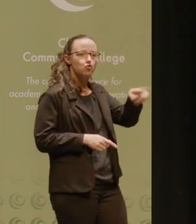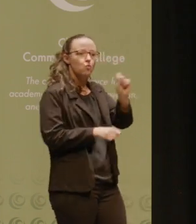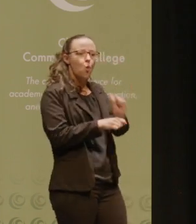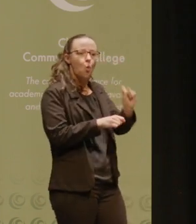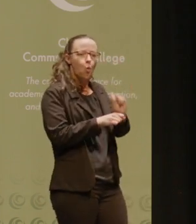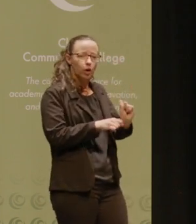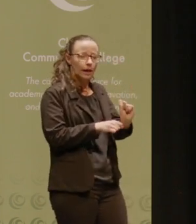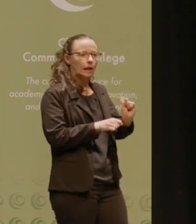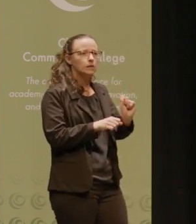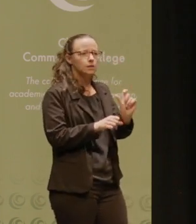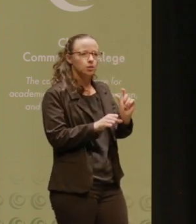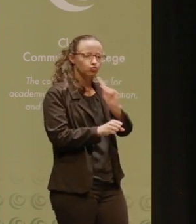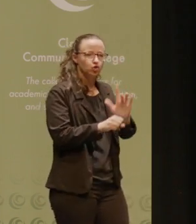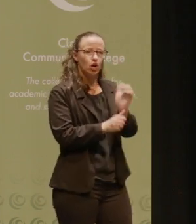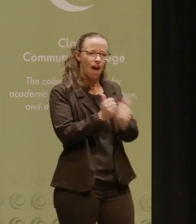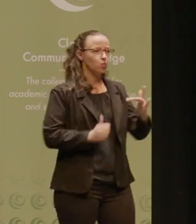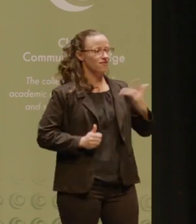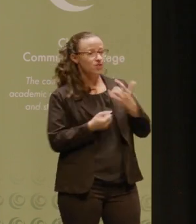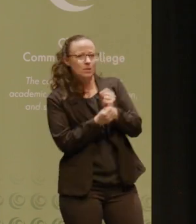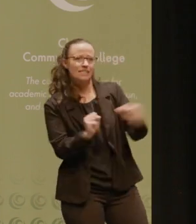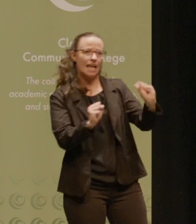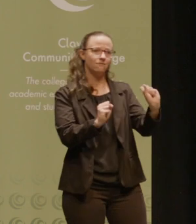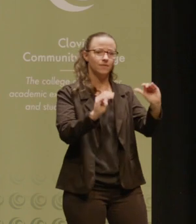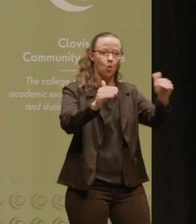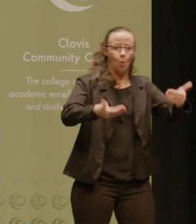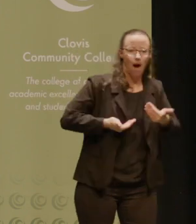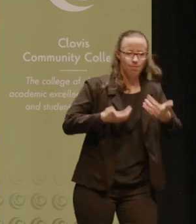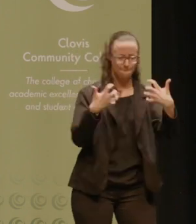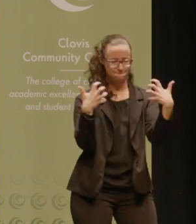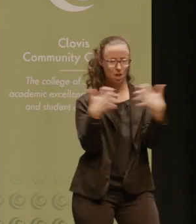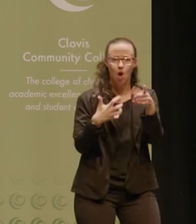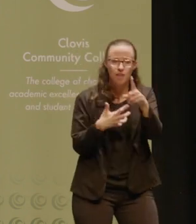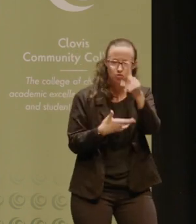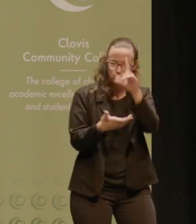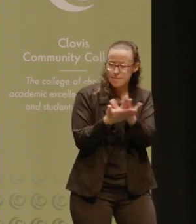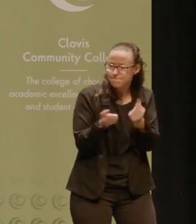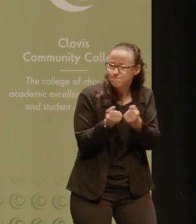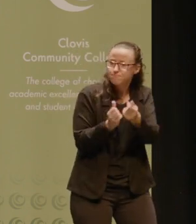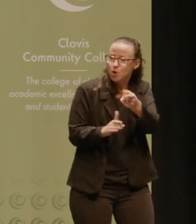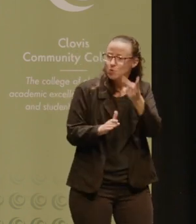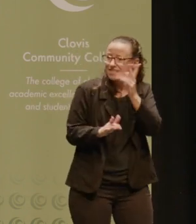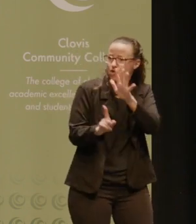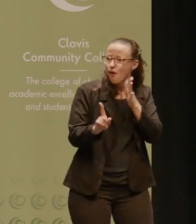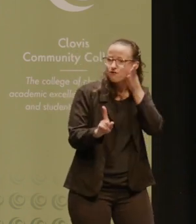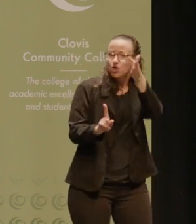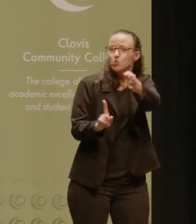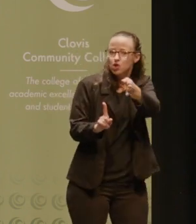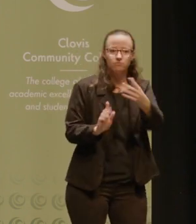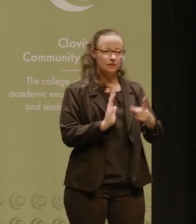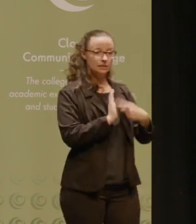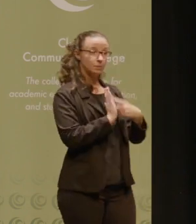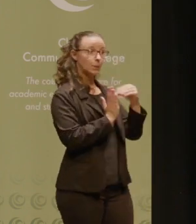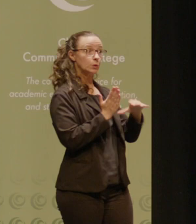efforts to make sure people feel safe and included and welcome and like they belong, and that you believe in them and that you can see their future even though they can't